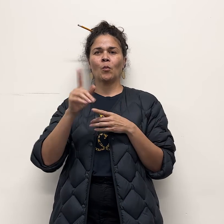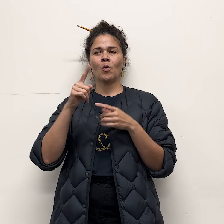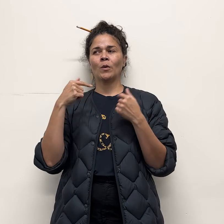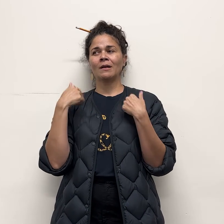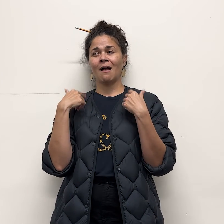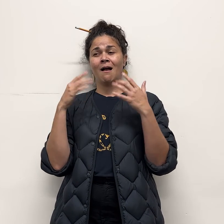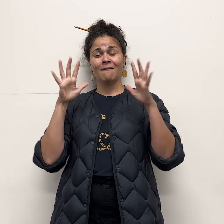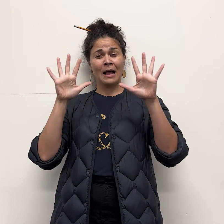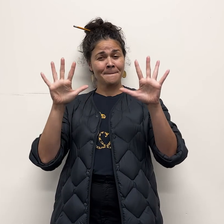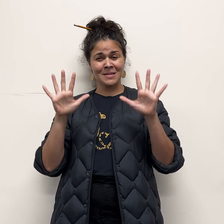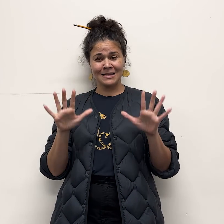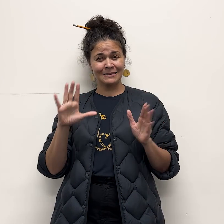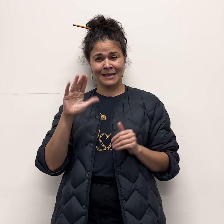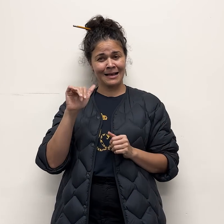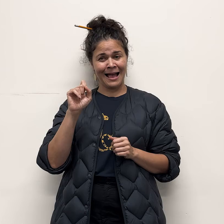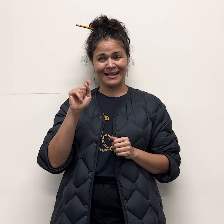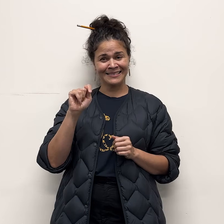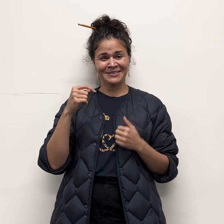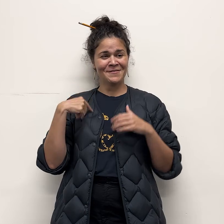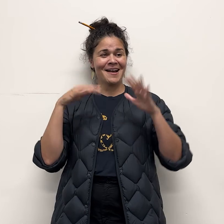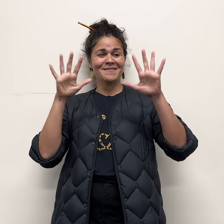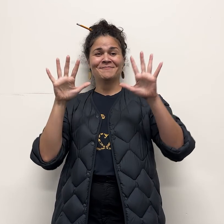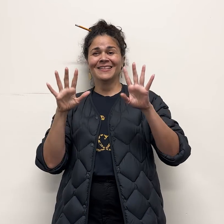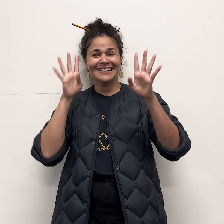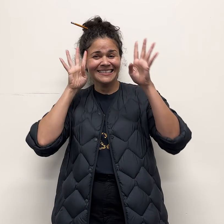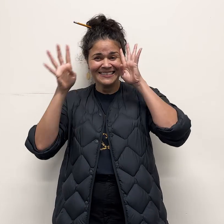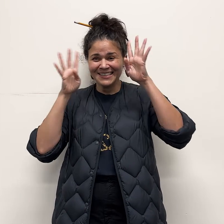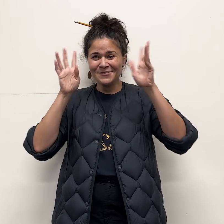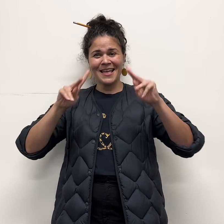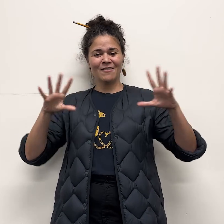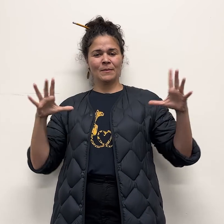in a room where we have an amazing cast, an